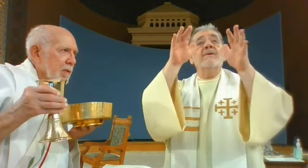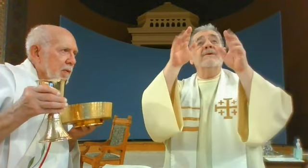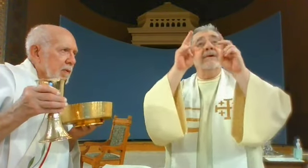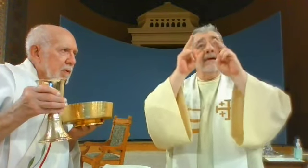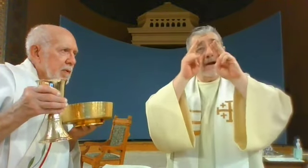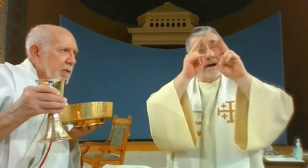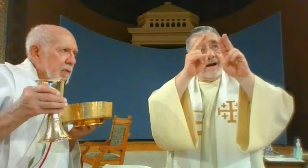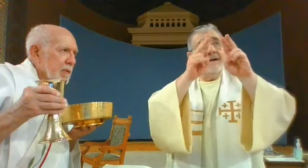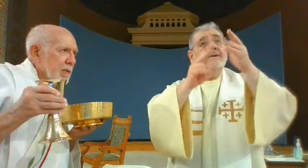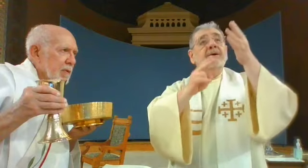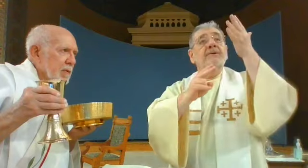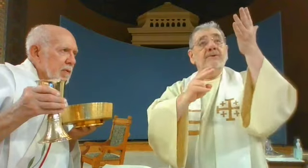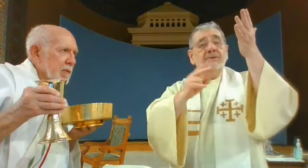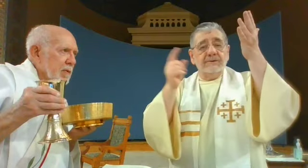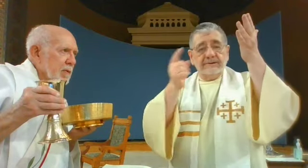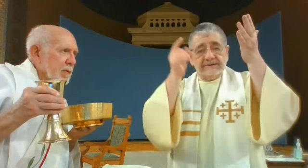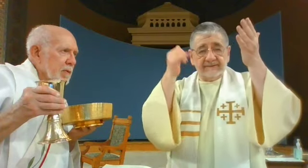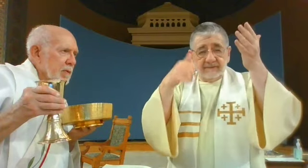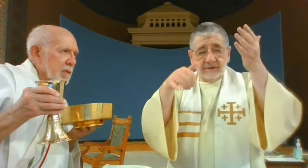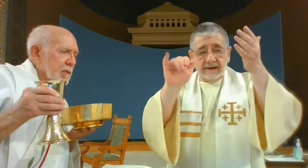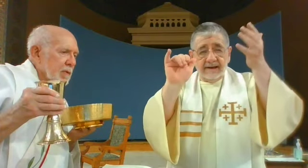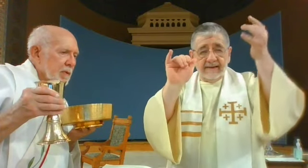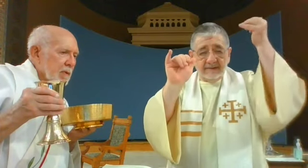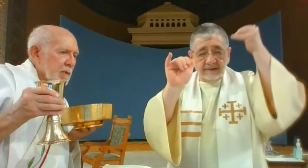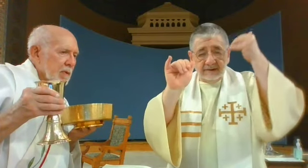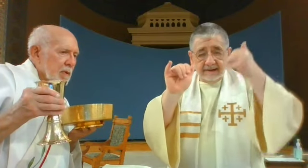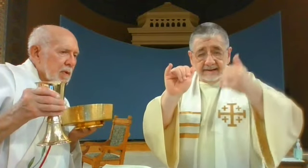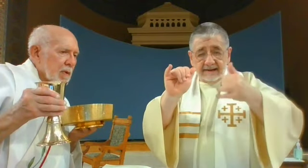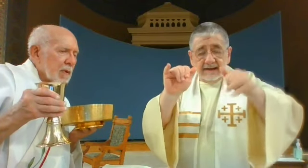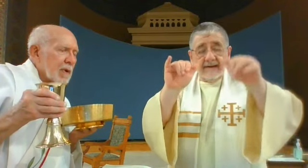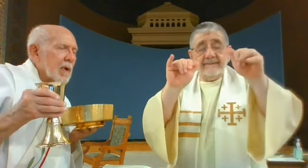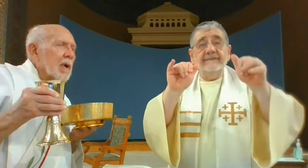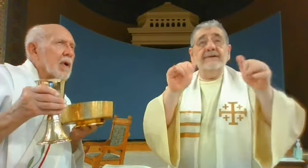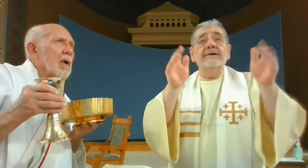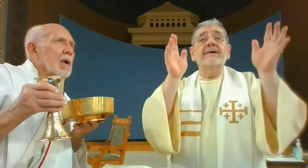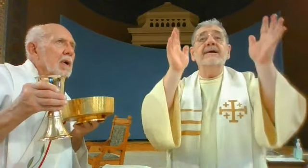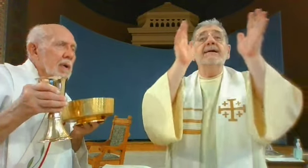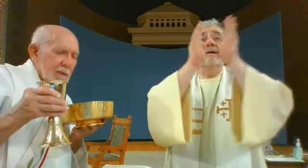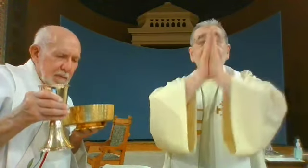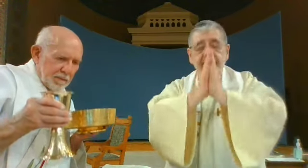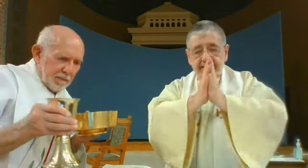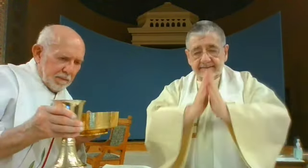Spirit, all glory and honor is yours forever and ever. Amen.